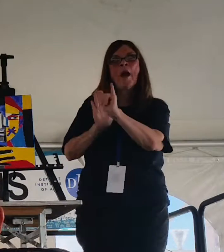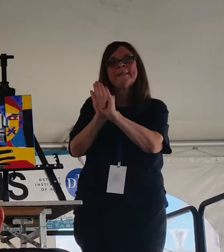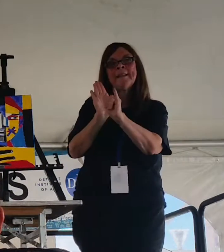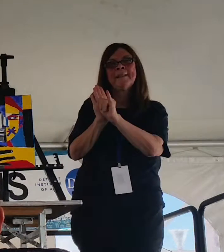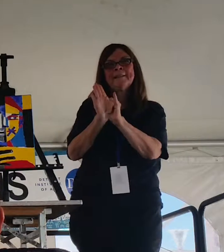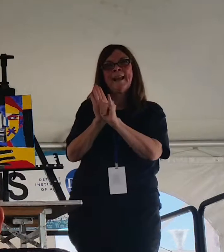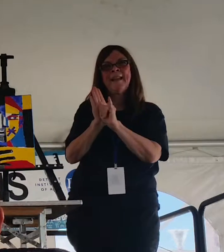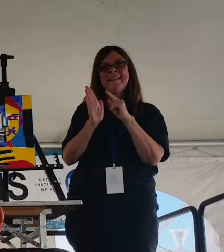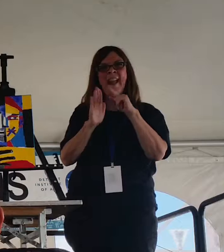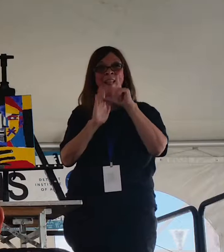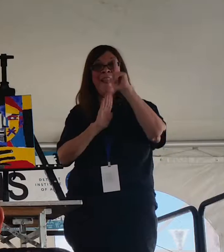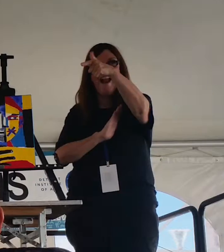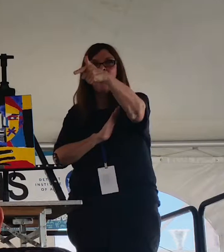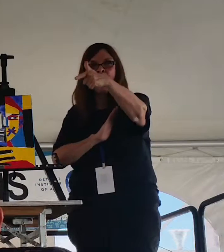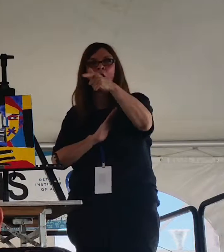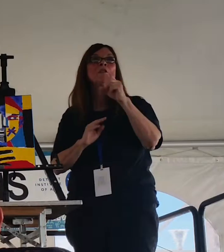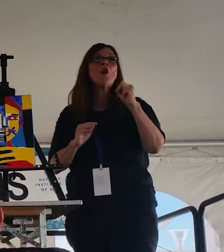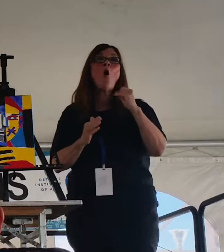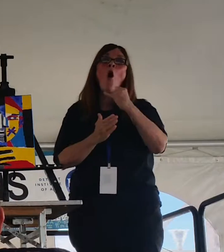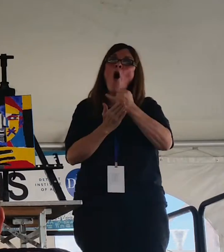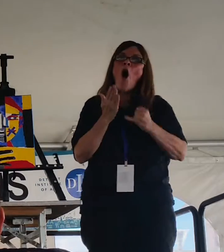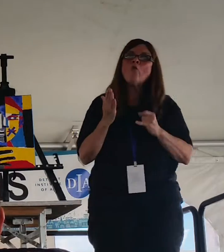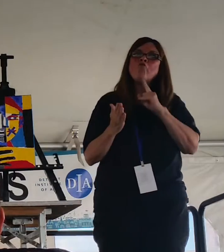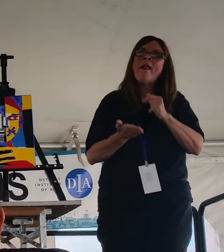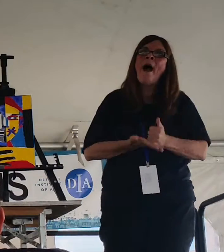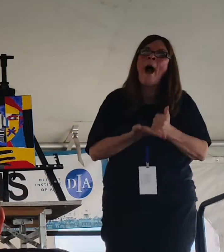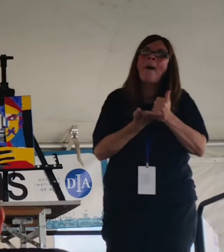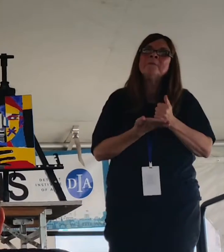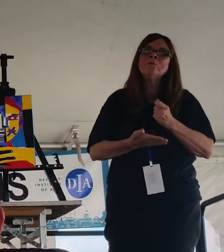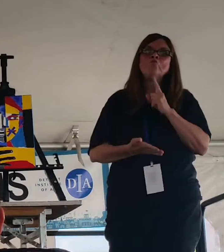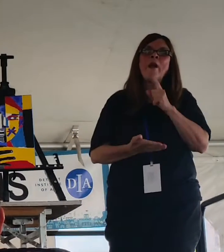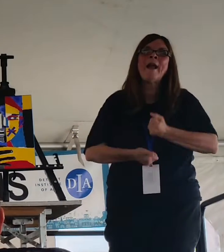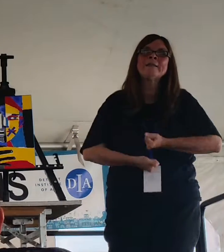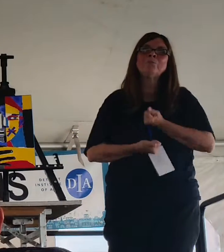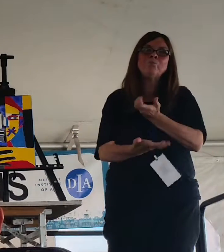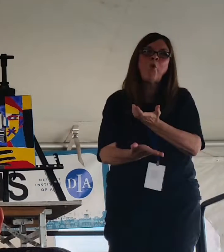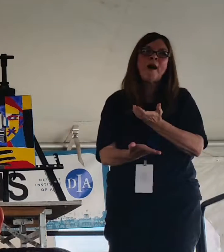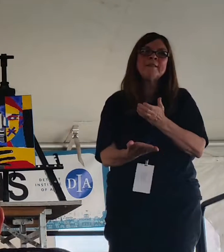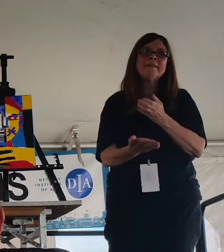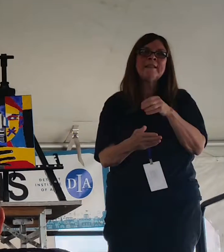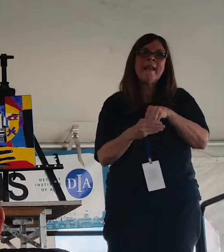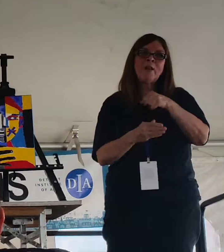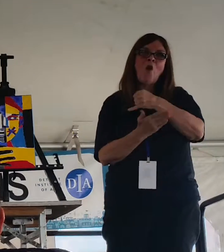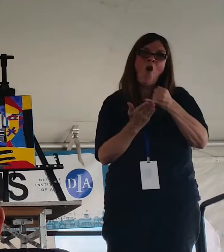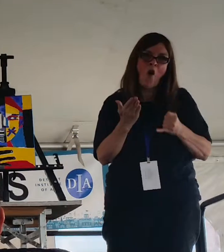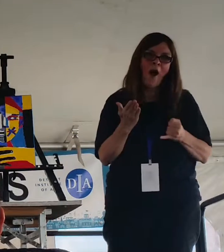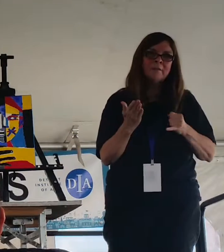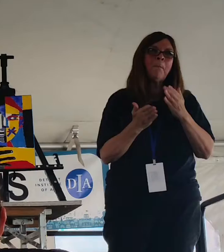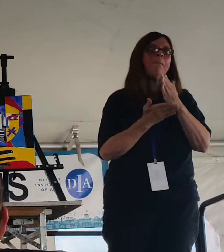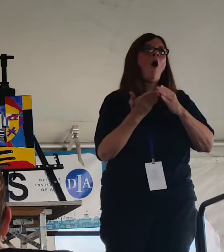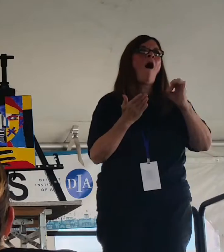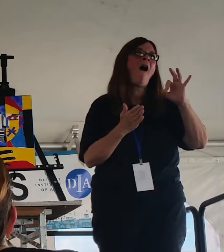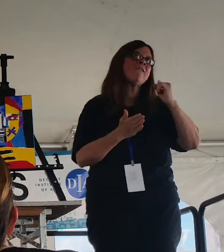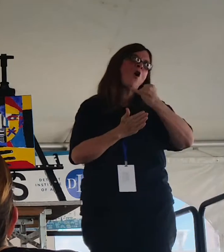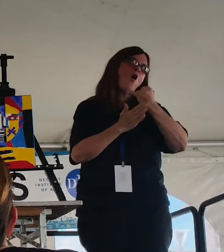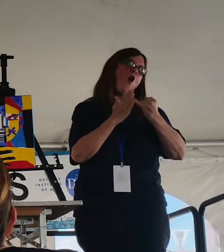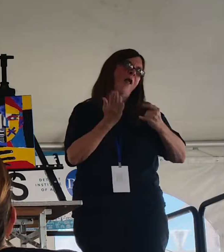they're starting to know their own identity. So art can really help people express themselves, figure out